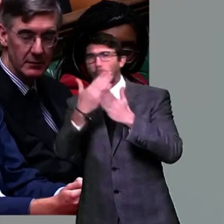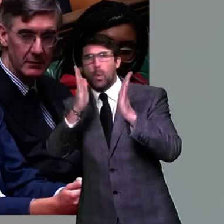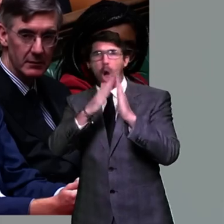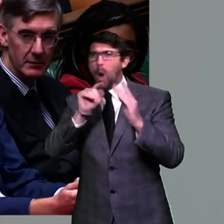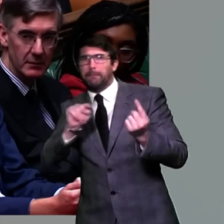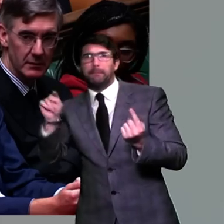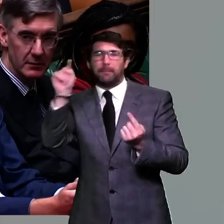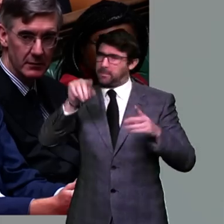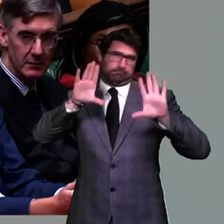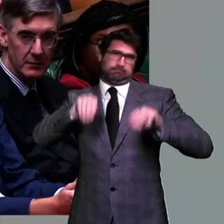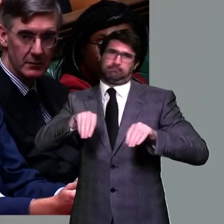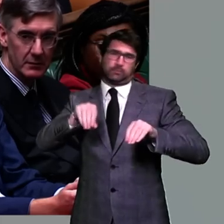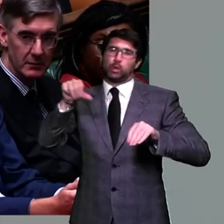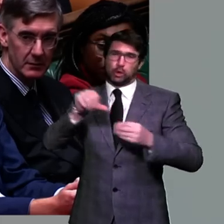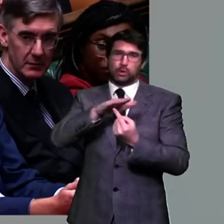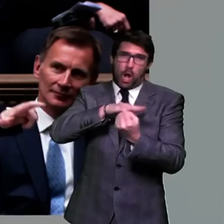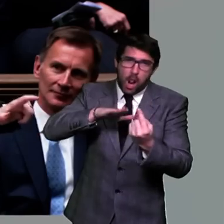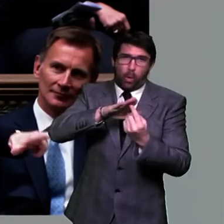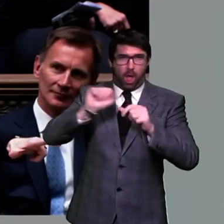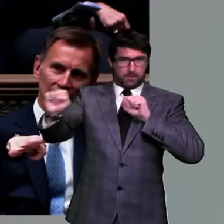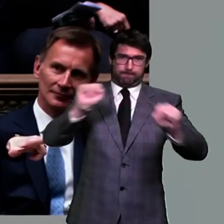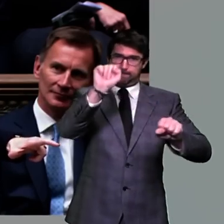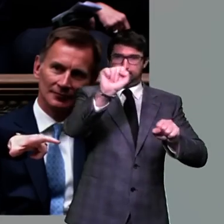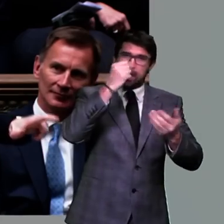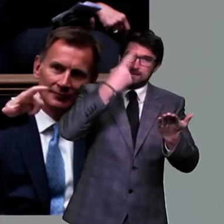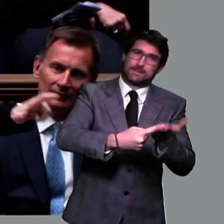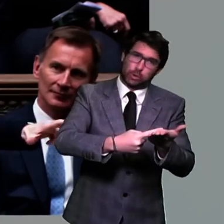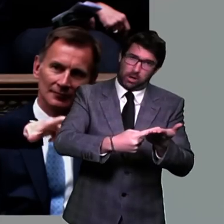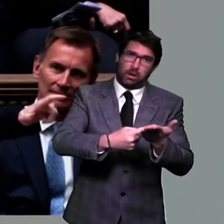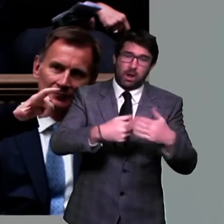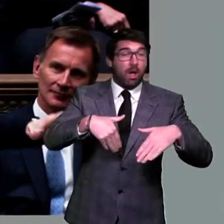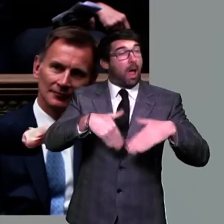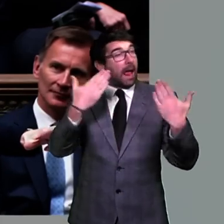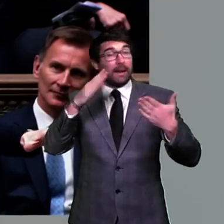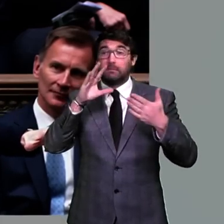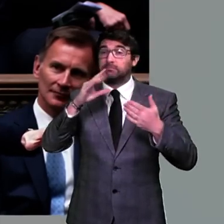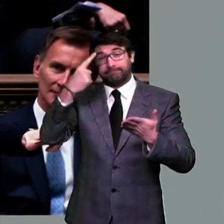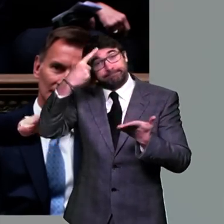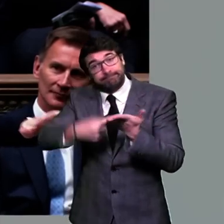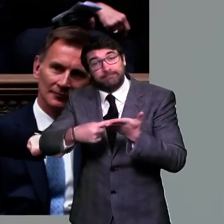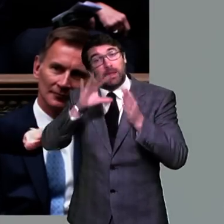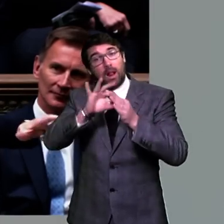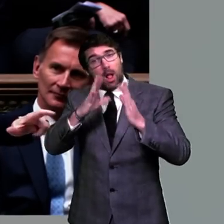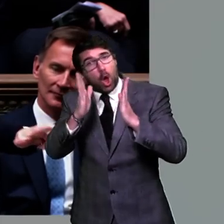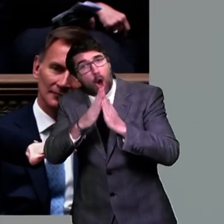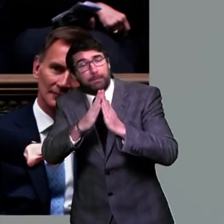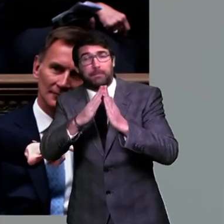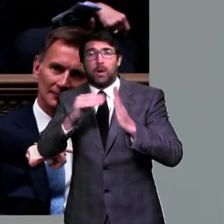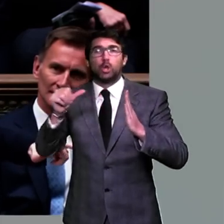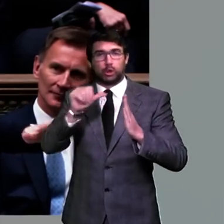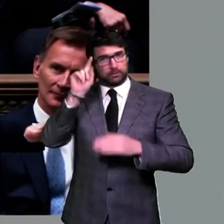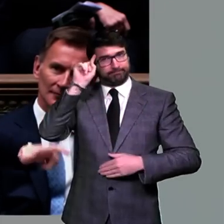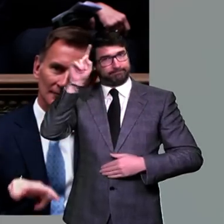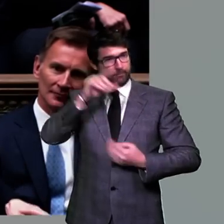We want decisions about homes, about infrastructure, driven by local people, not driven by